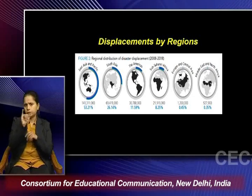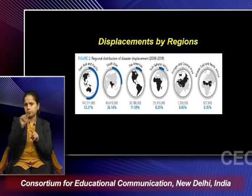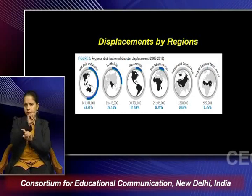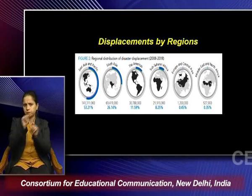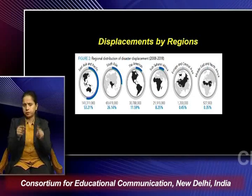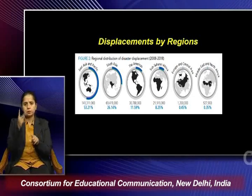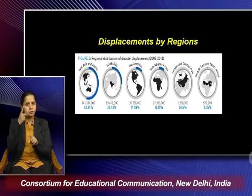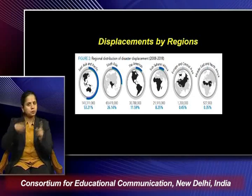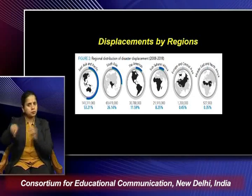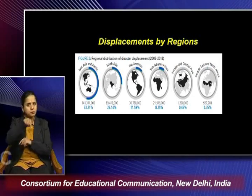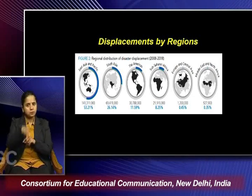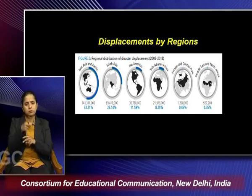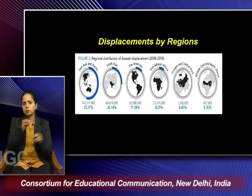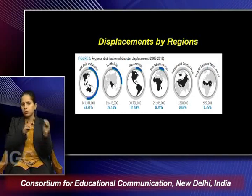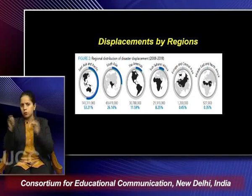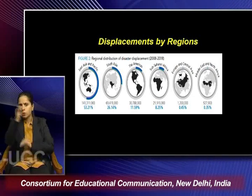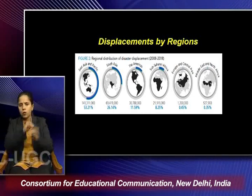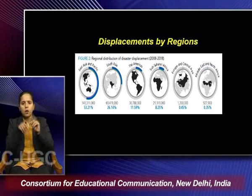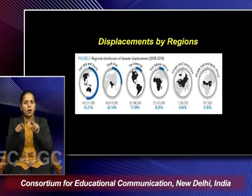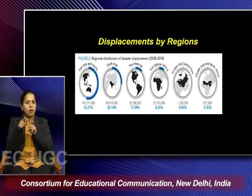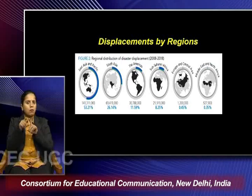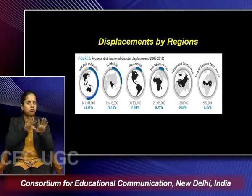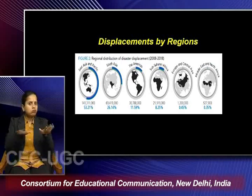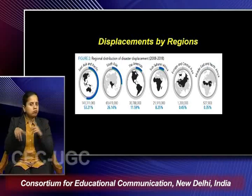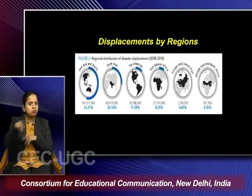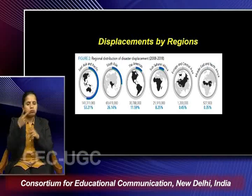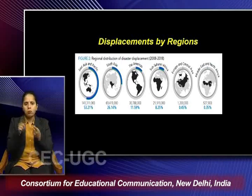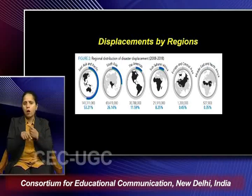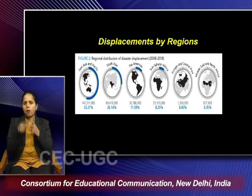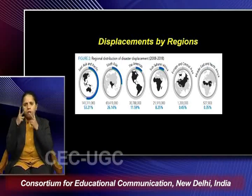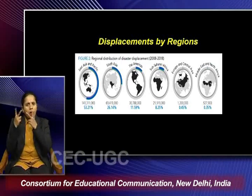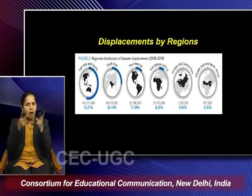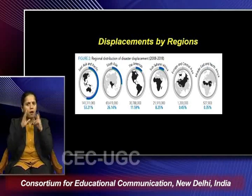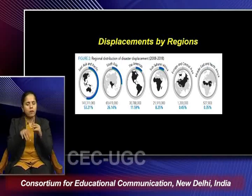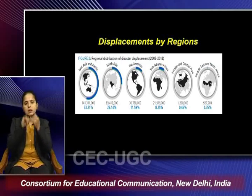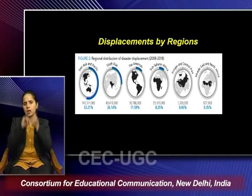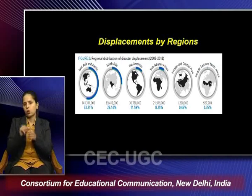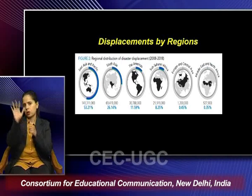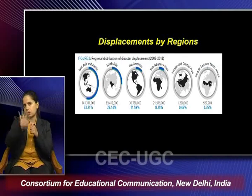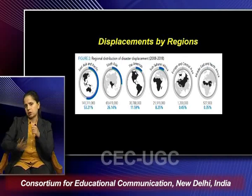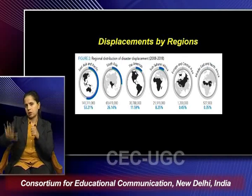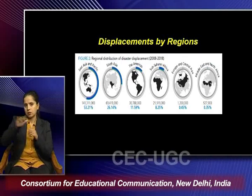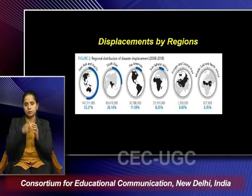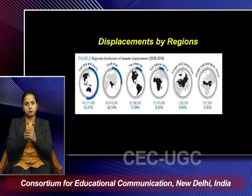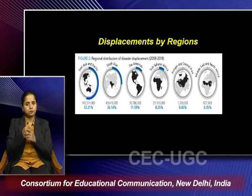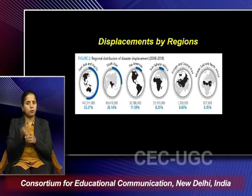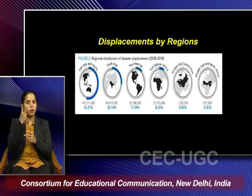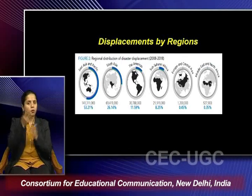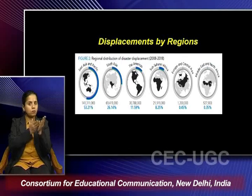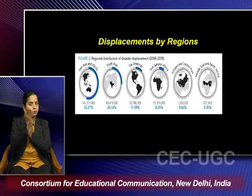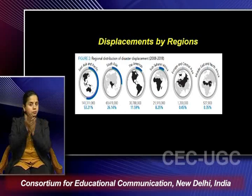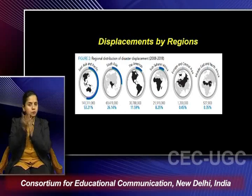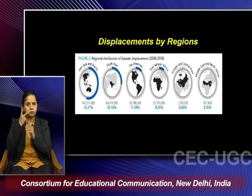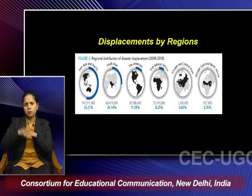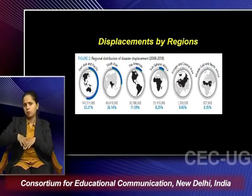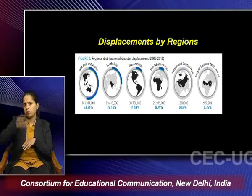of these displacement due to disaster which was observed in South Asia. So these two regions account for more